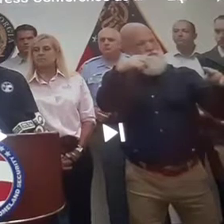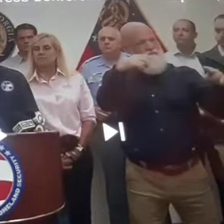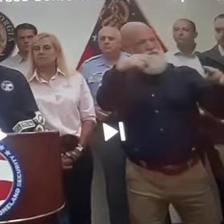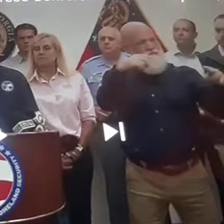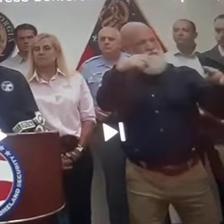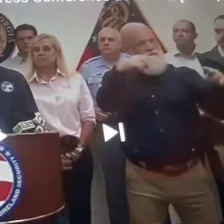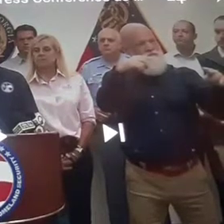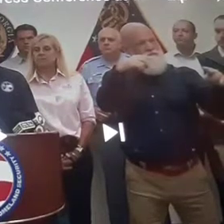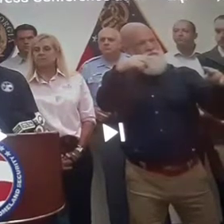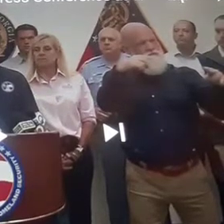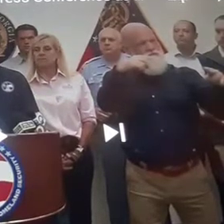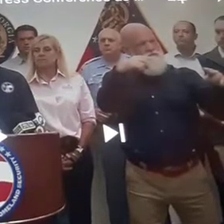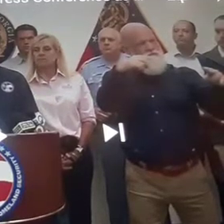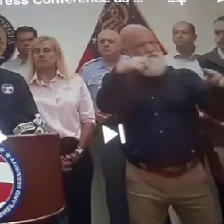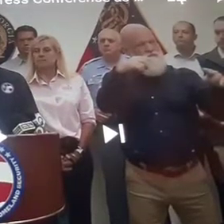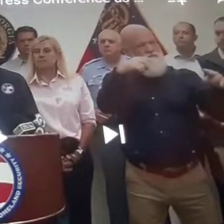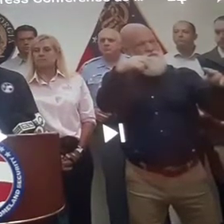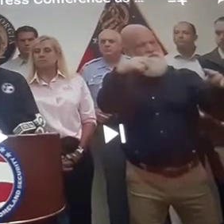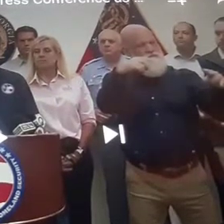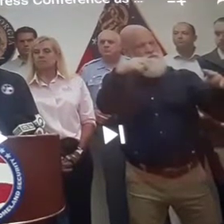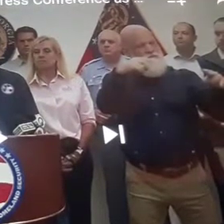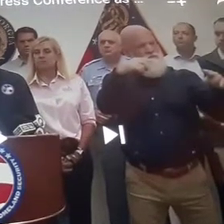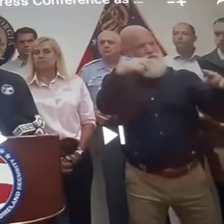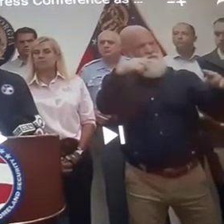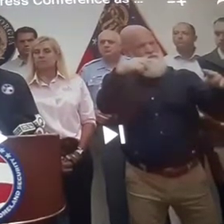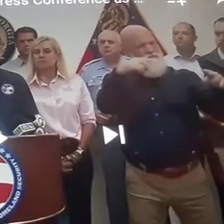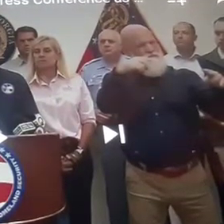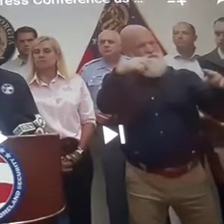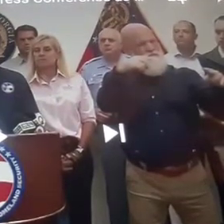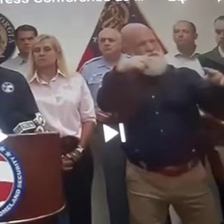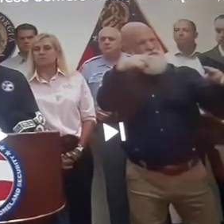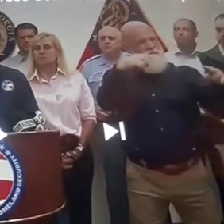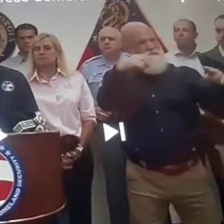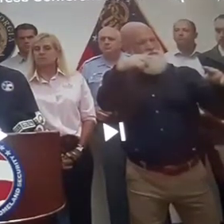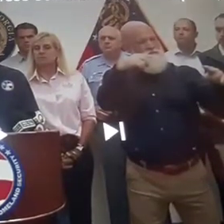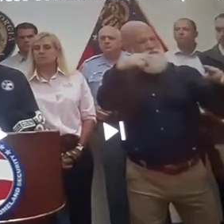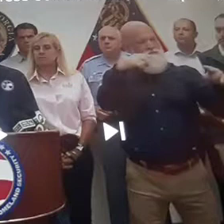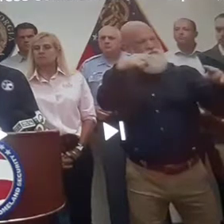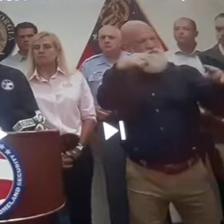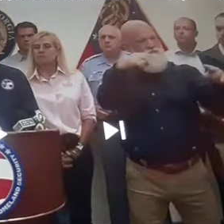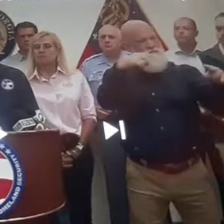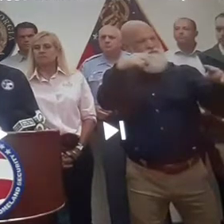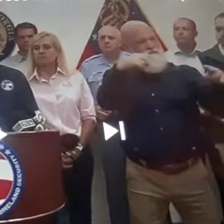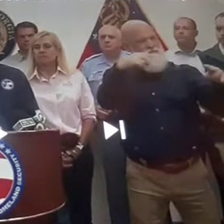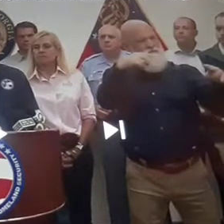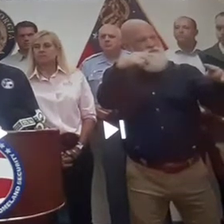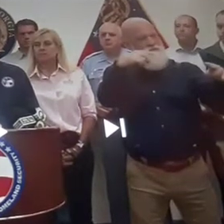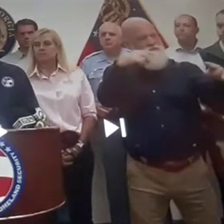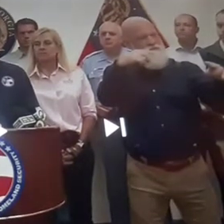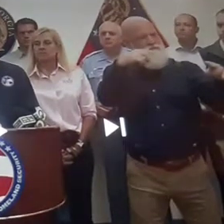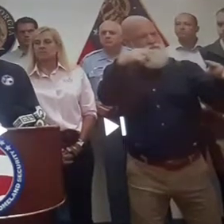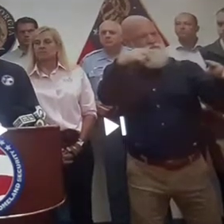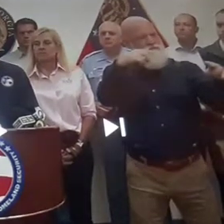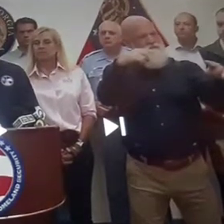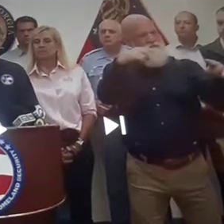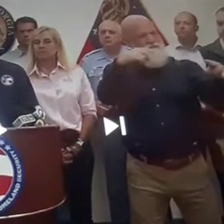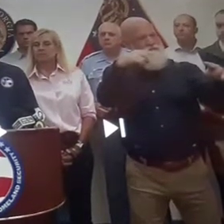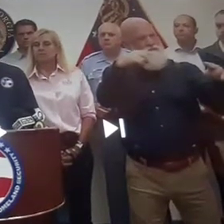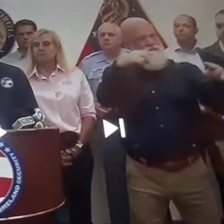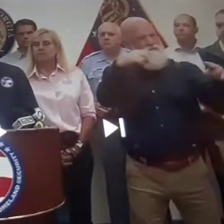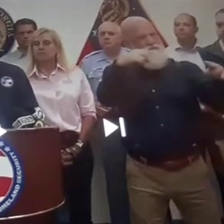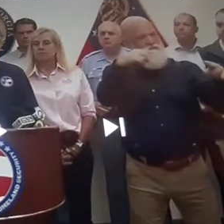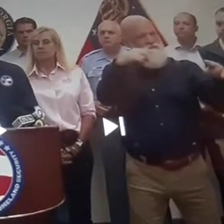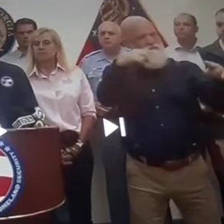And of course, evil people, basically, it goes like this, and self-serving,